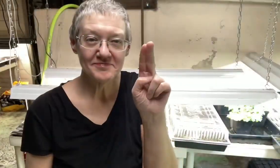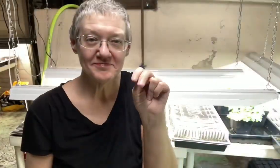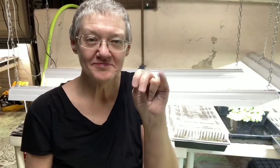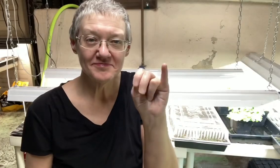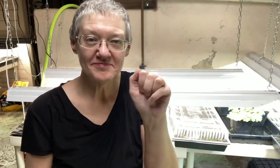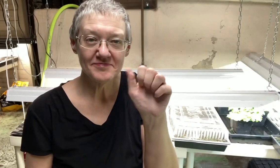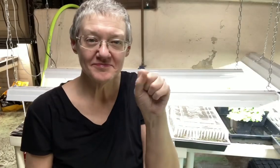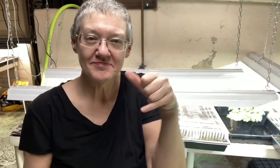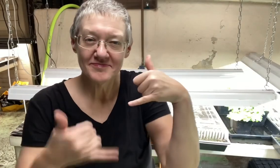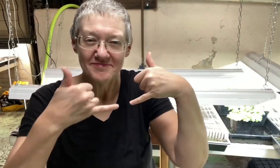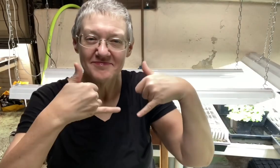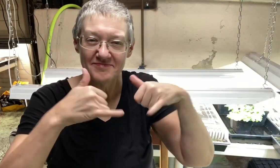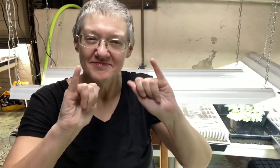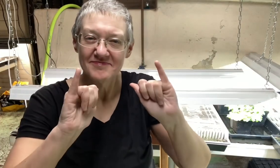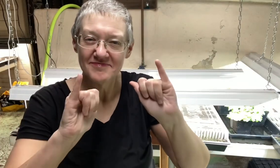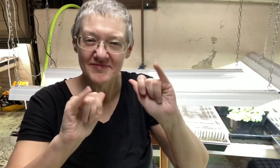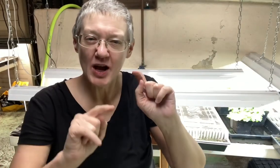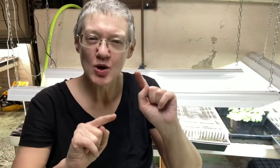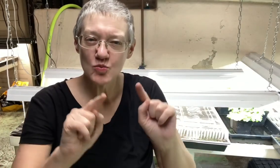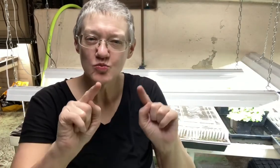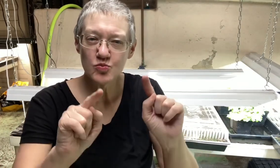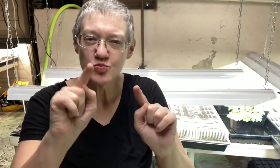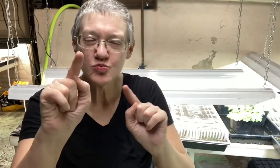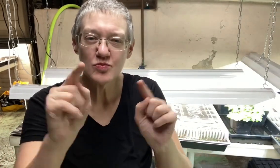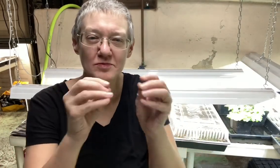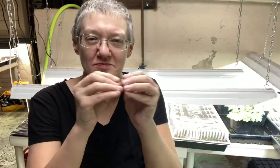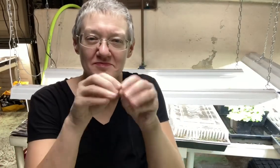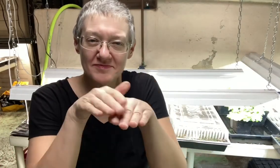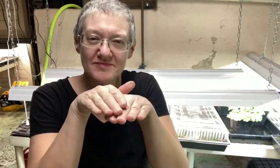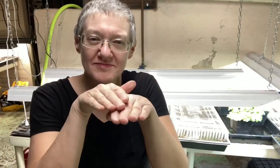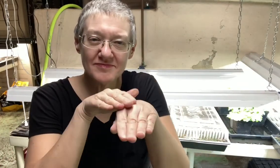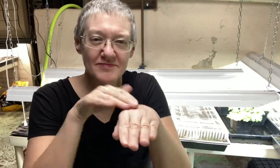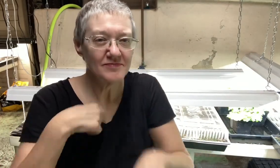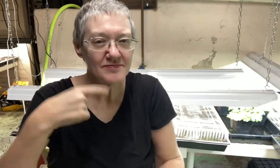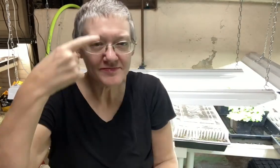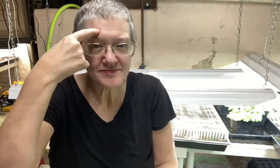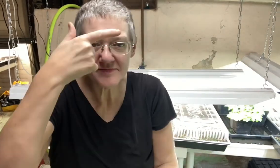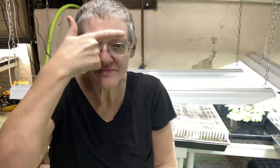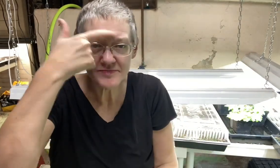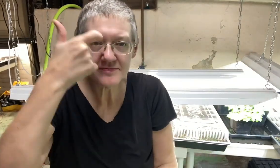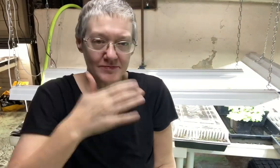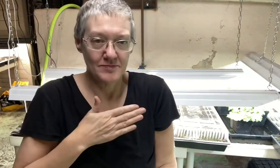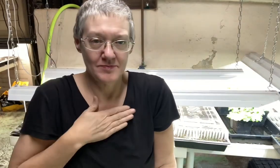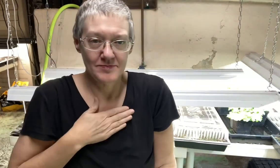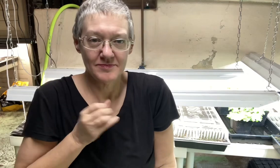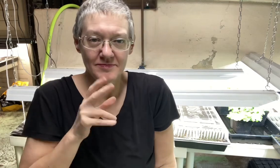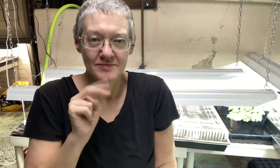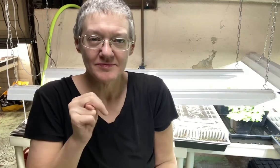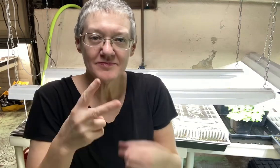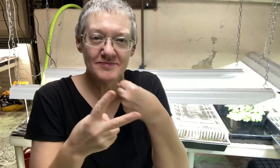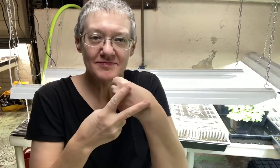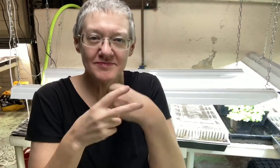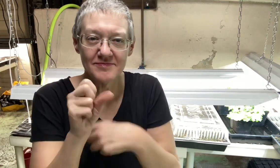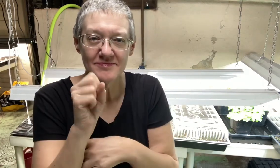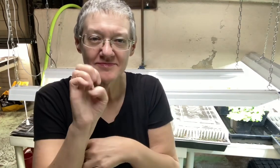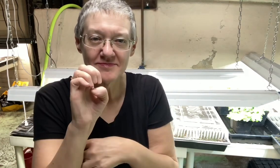Now the petunias, they're still working on germination. They're slower. I think it's because these were my own